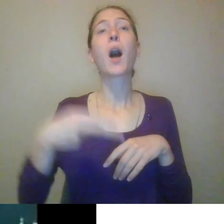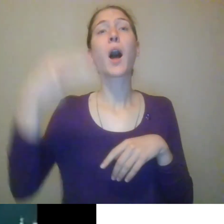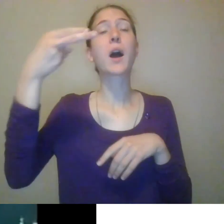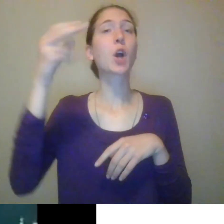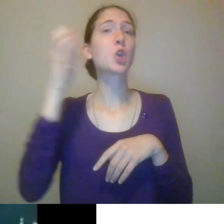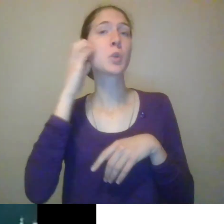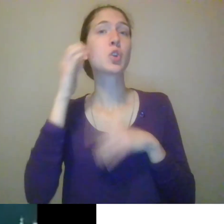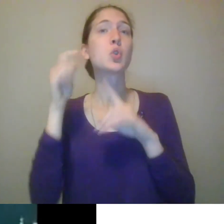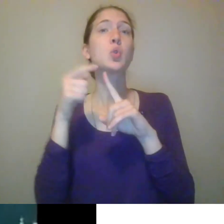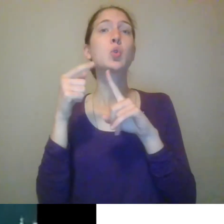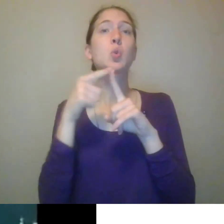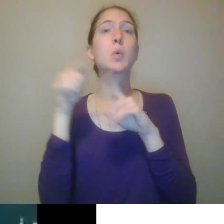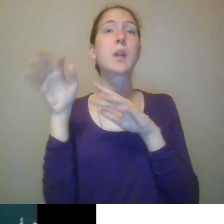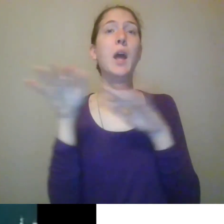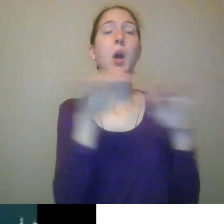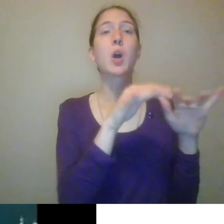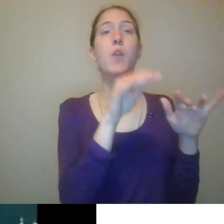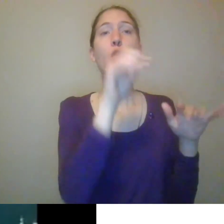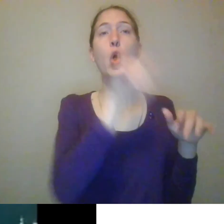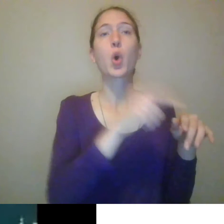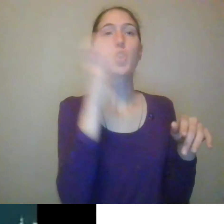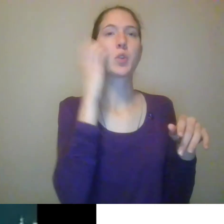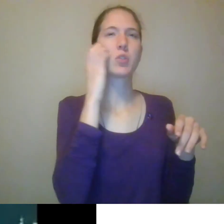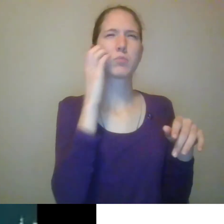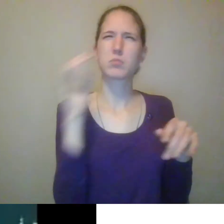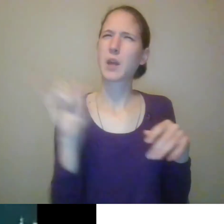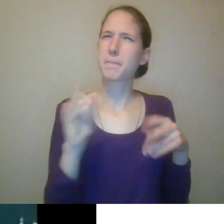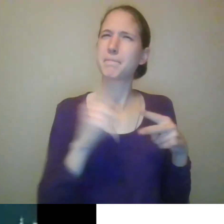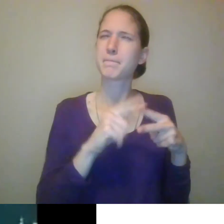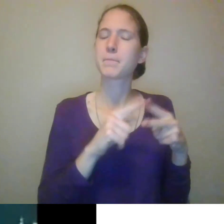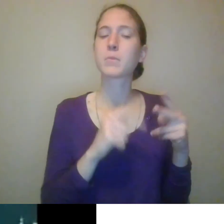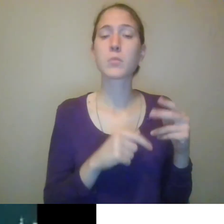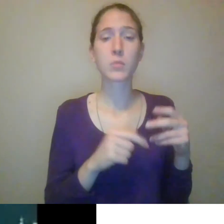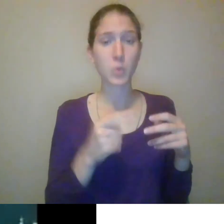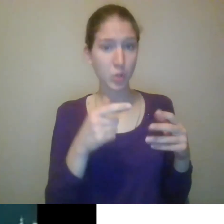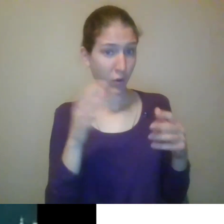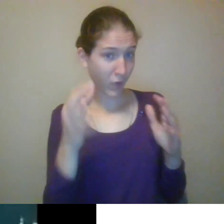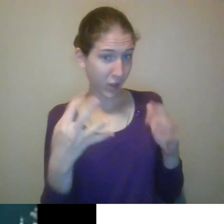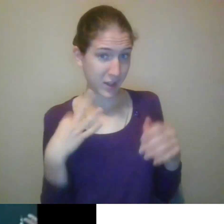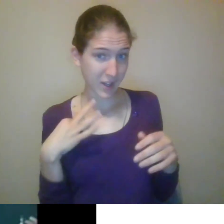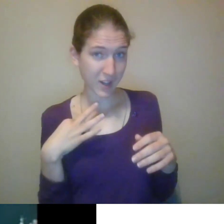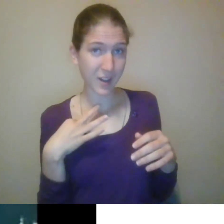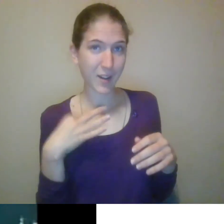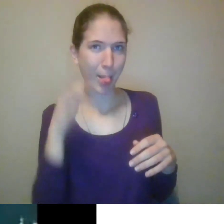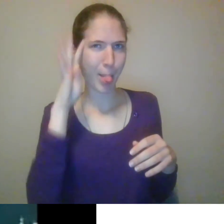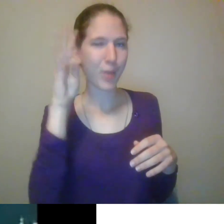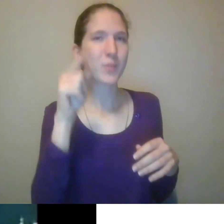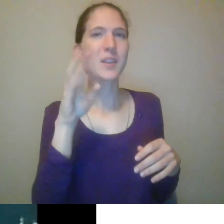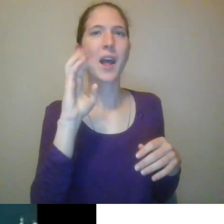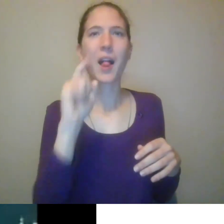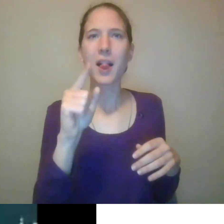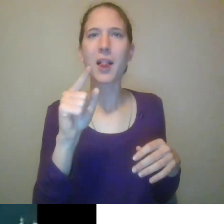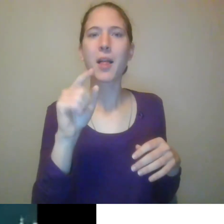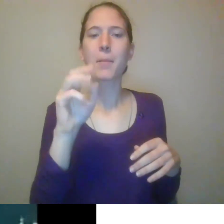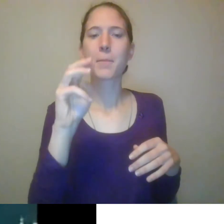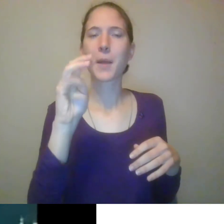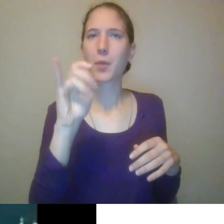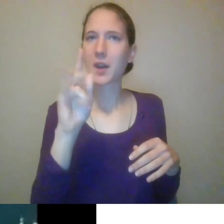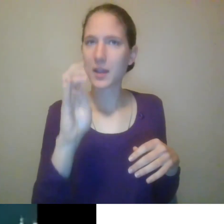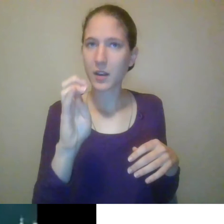do that, I need a cell membrane. Anybody want to volunteer one? Okay. Well, first off, are we going to be able to see any of your